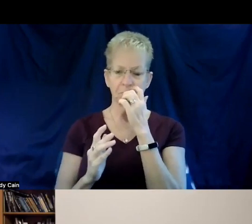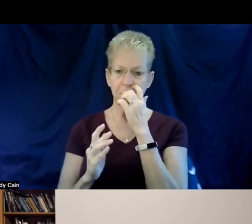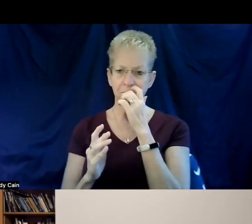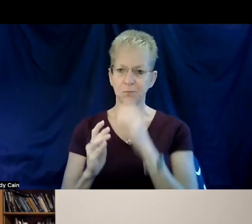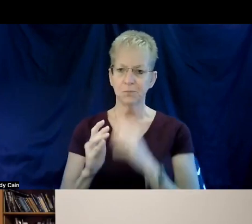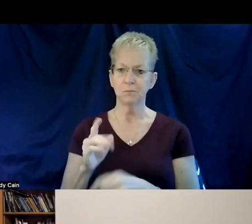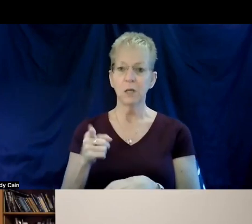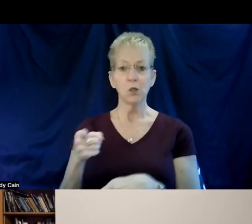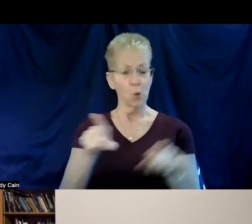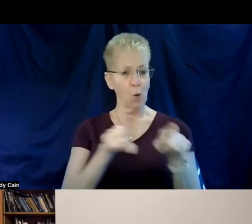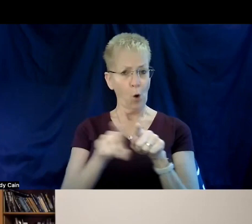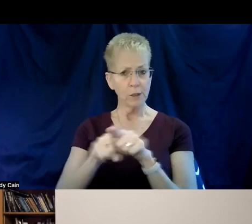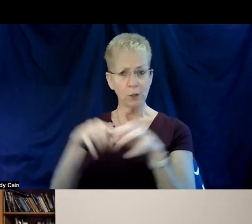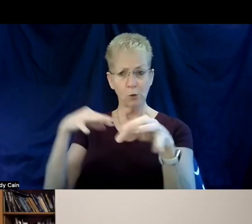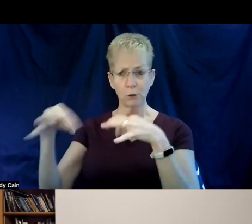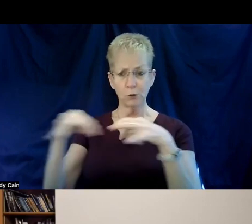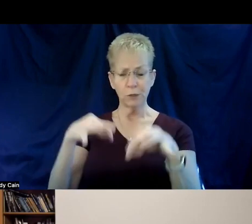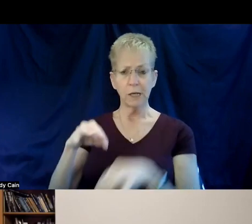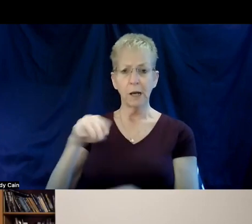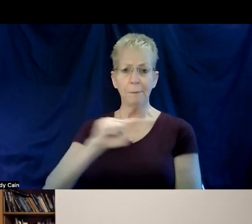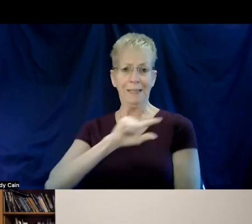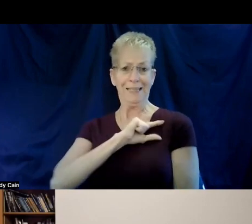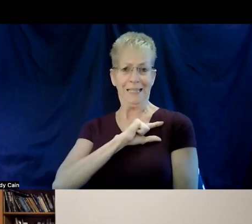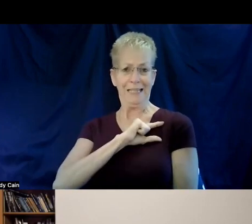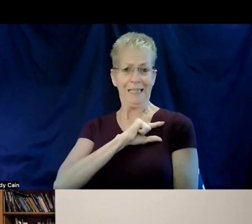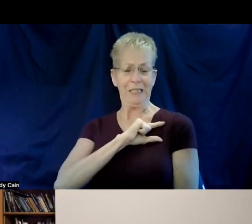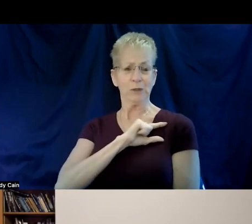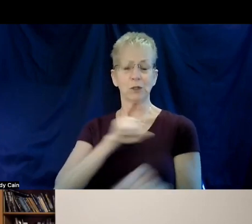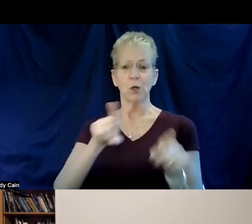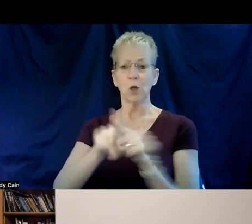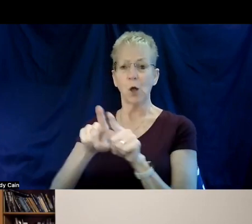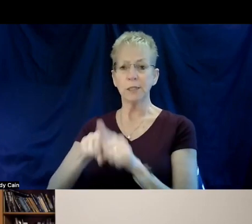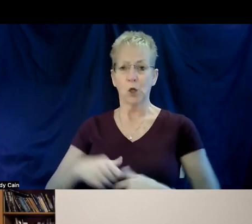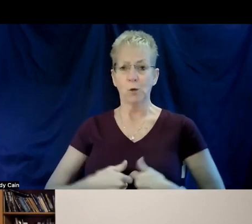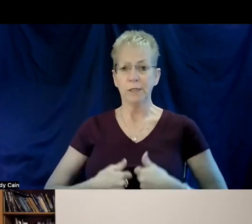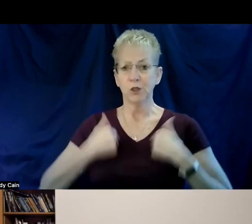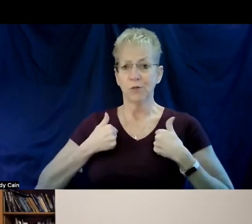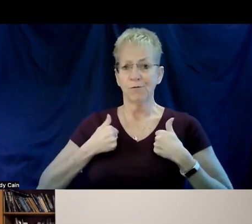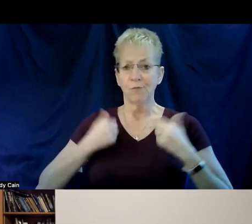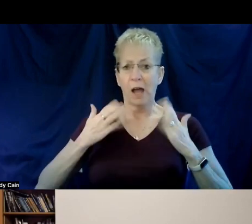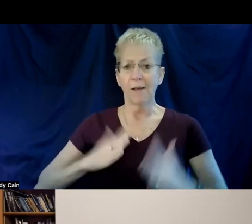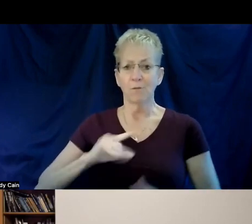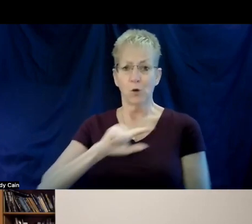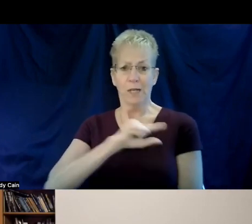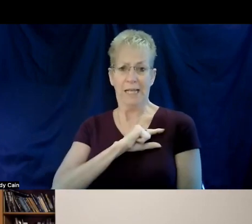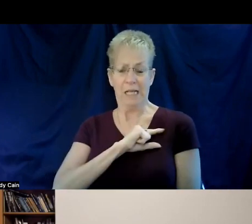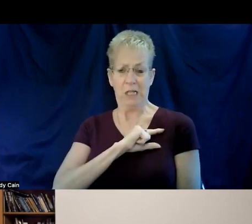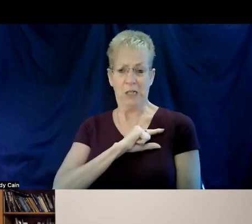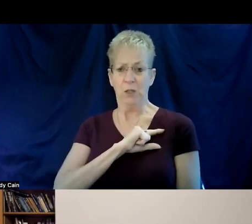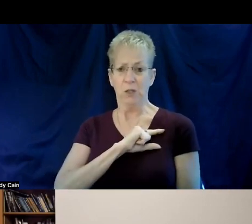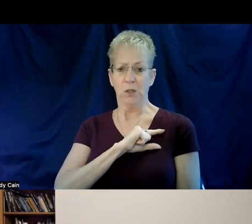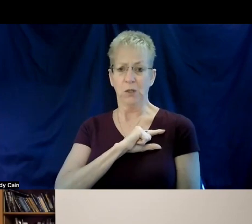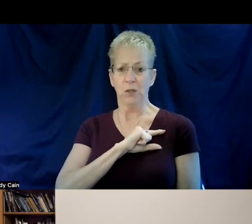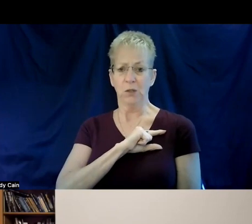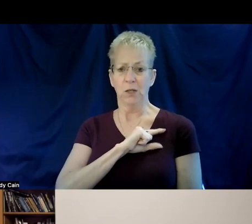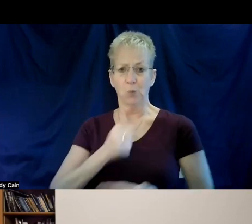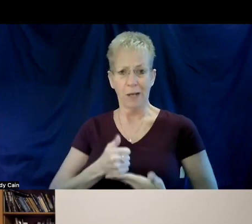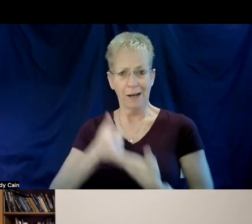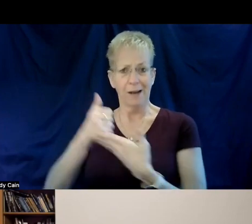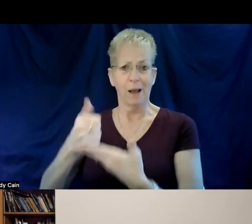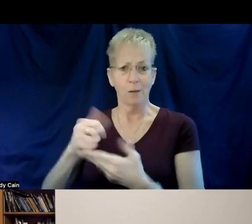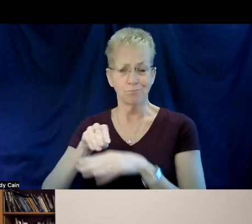could you also describe guilt and survival guilt felt by Diane Seaton, which thrust her into many of these adventures?